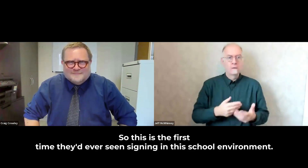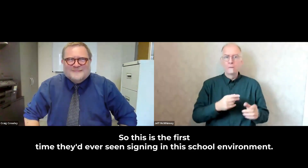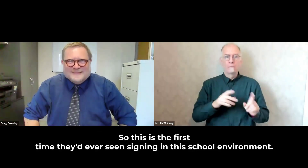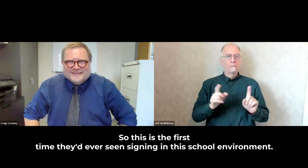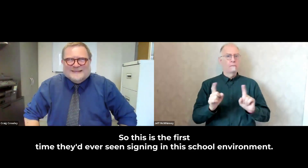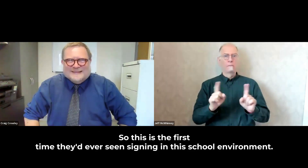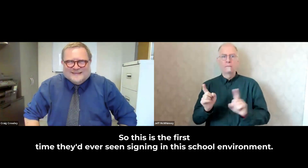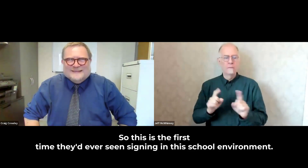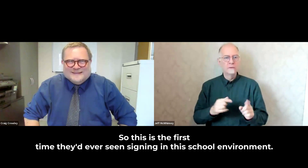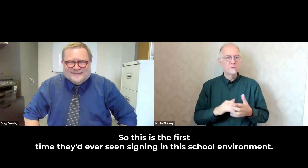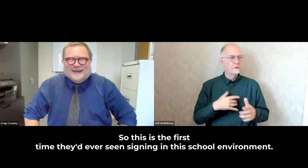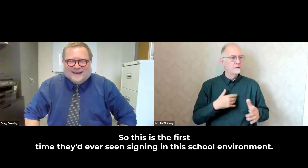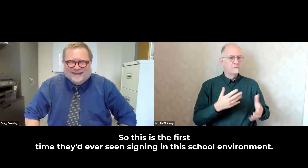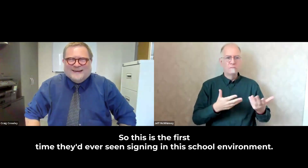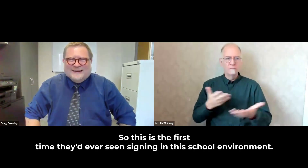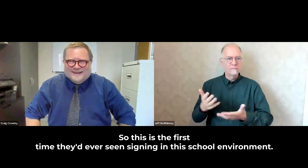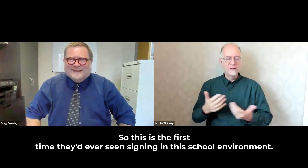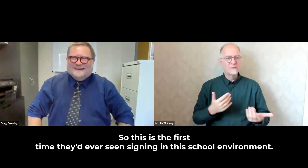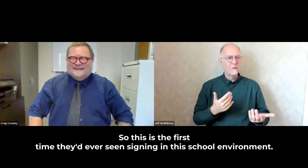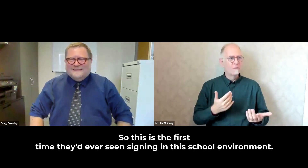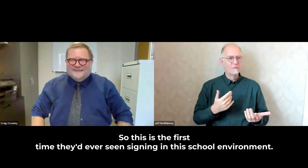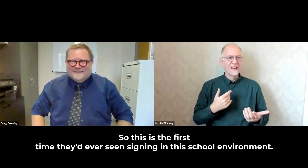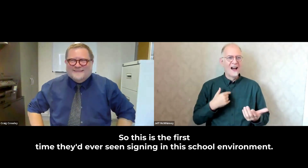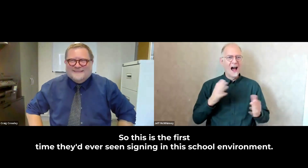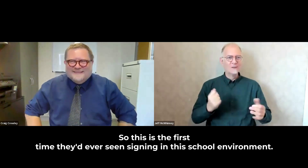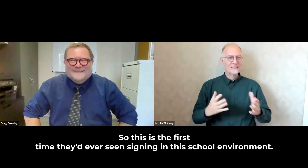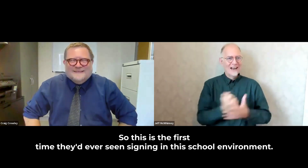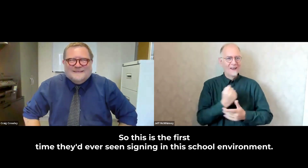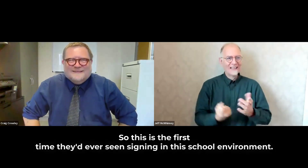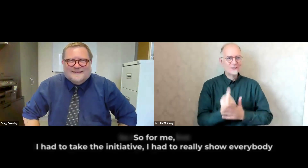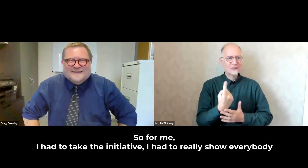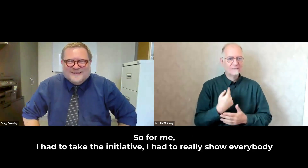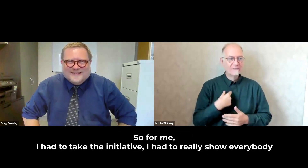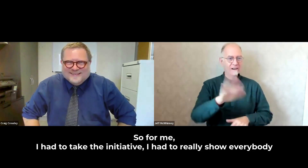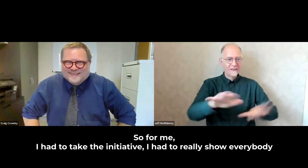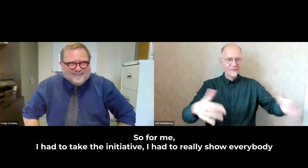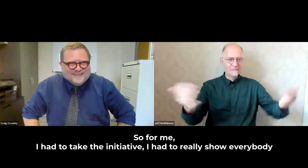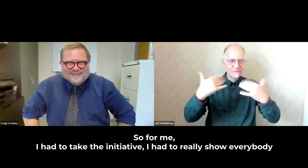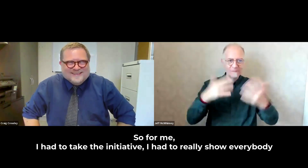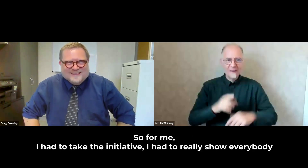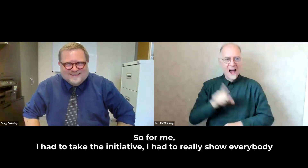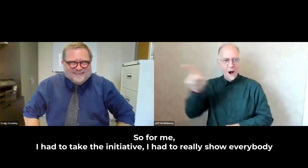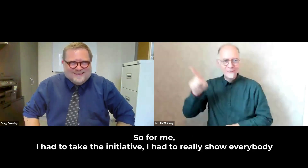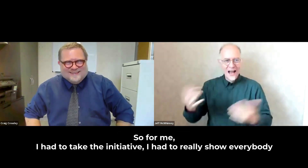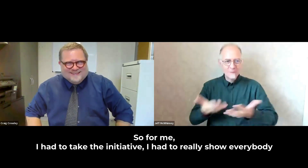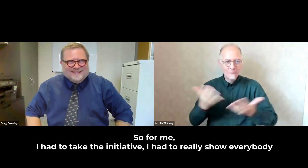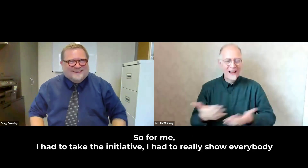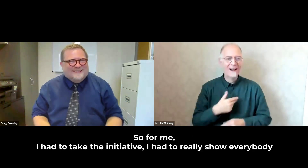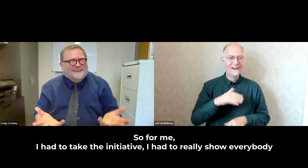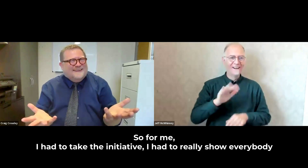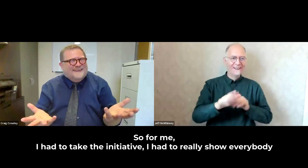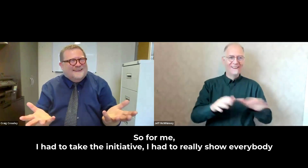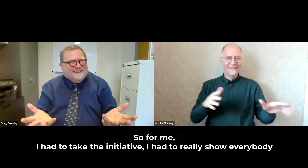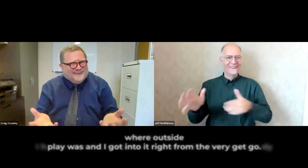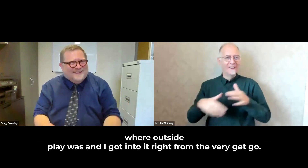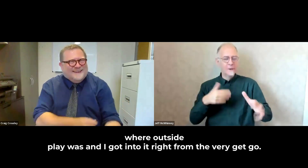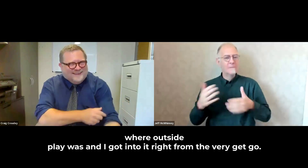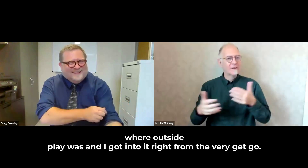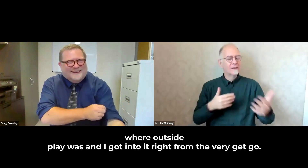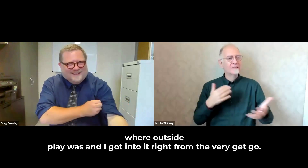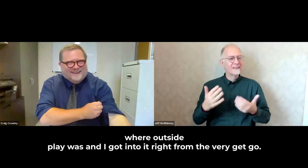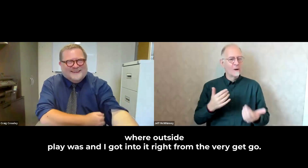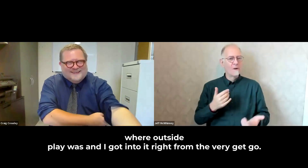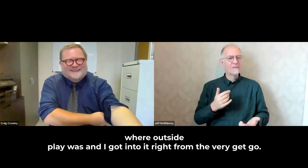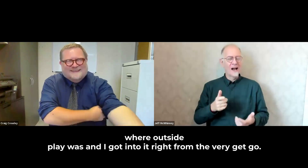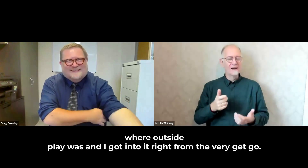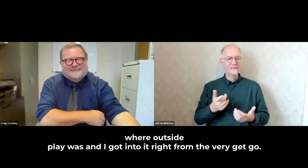So this was the first time they'd ever seen signing in this school environment. So for me, I had to take the initiative. I had to really show everybody where outside